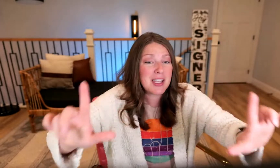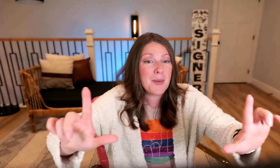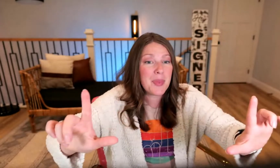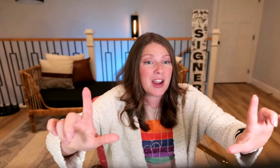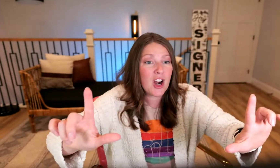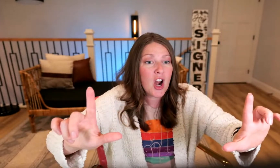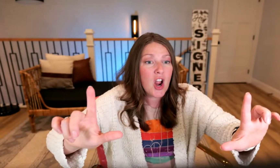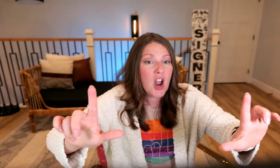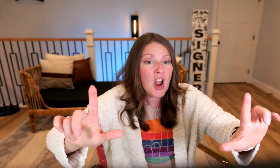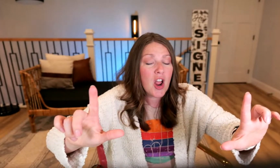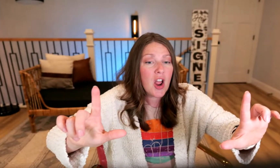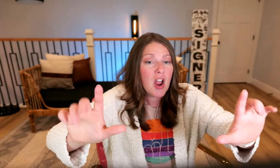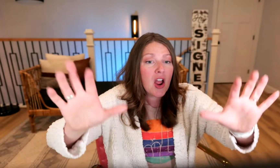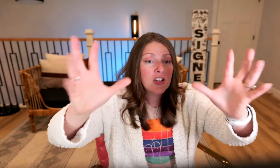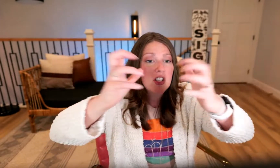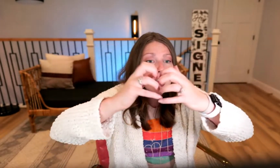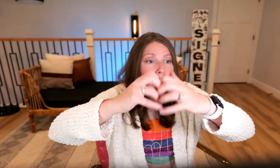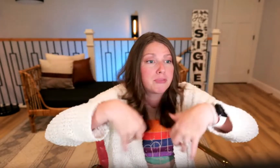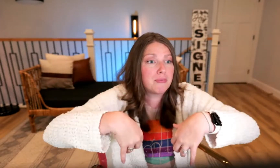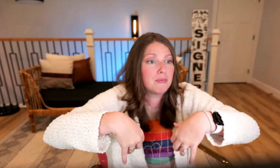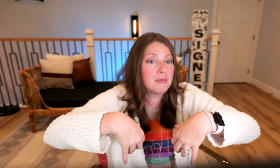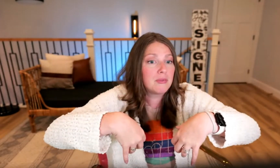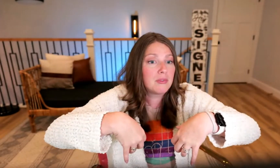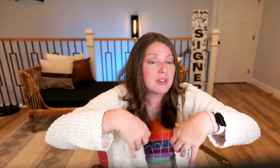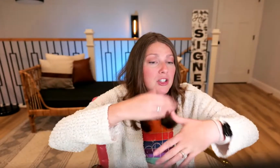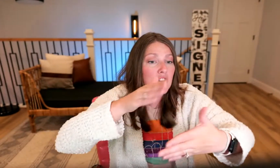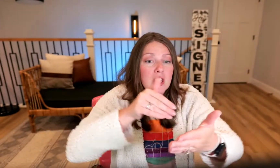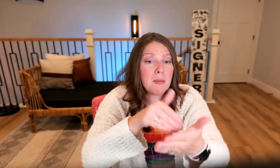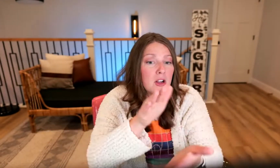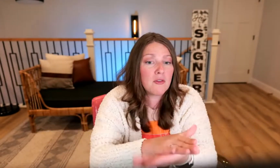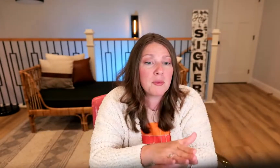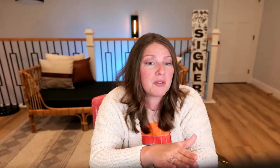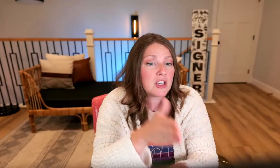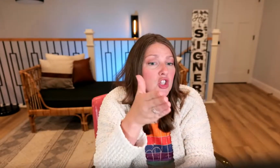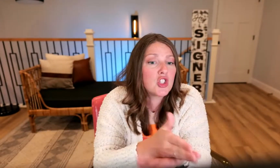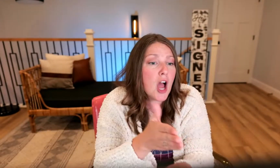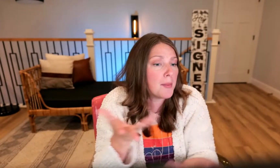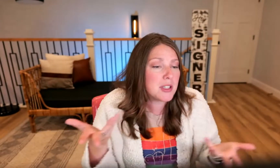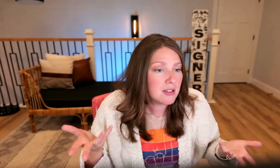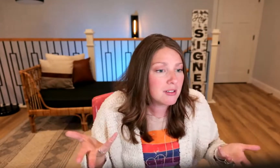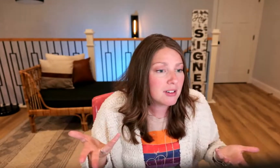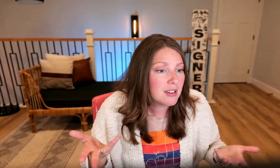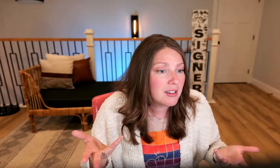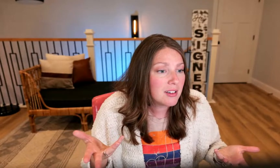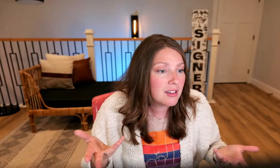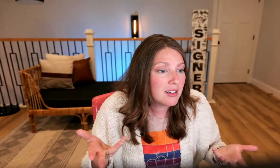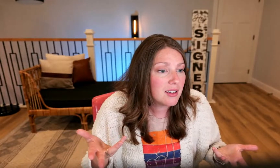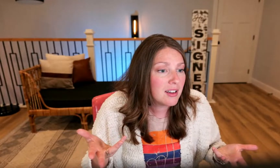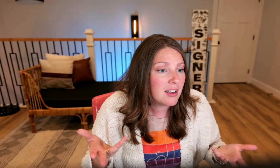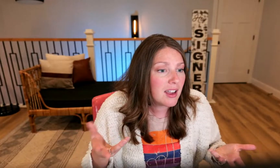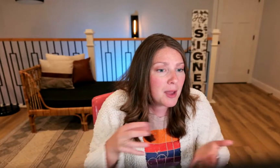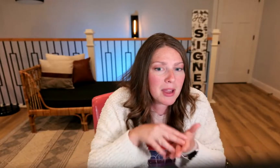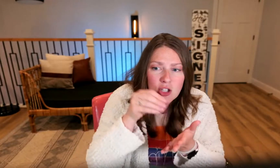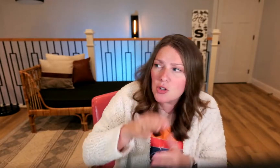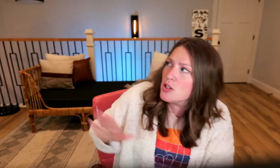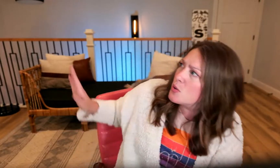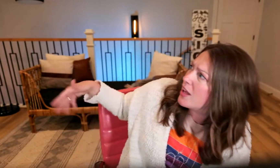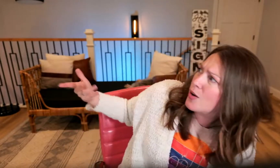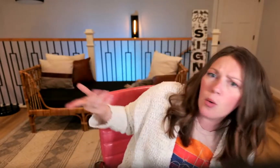up there just during the middle of the movie, just stopped. And my students were like,